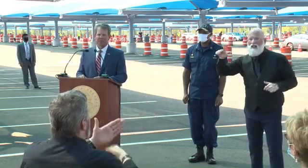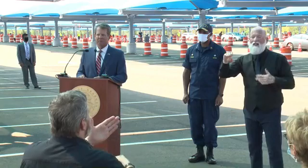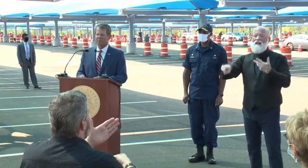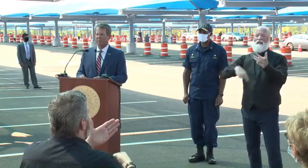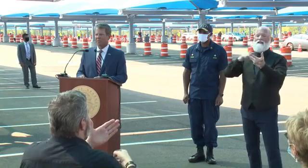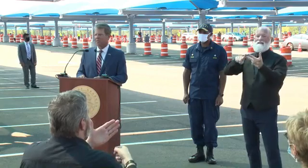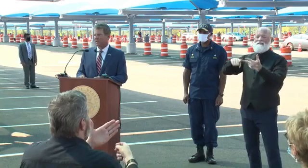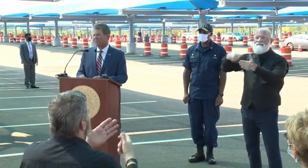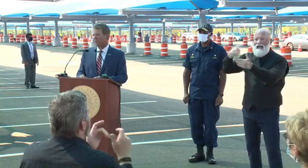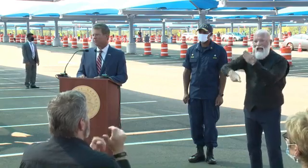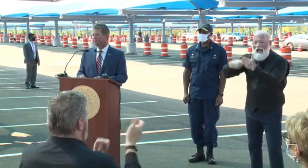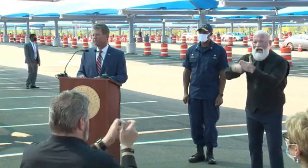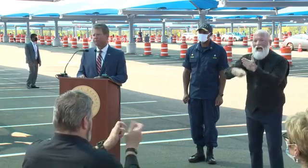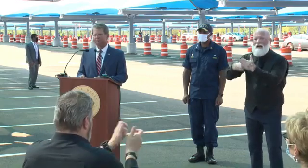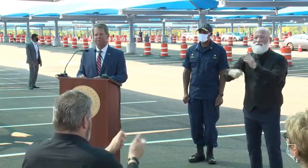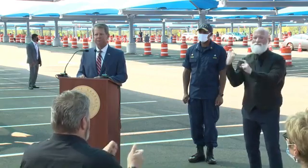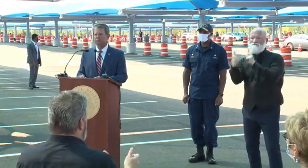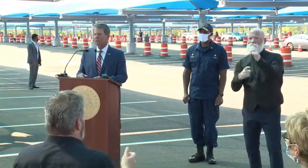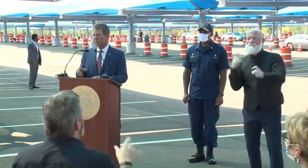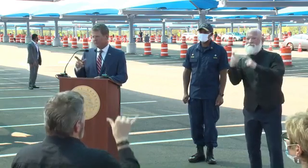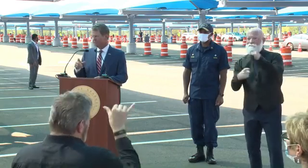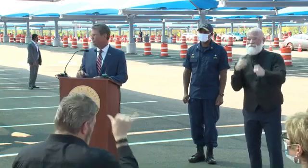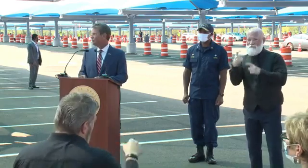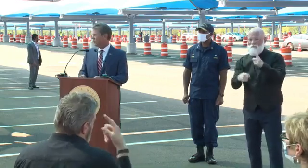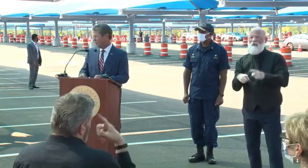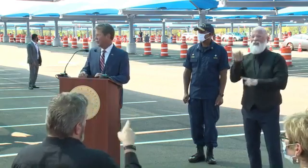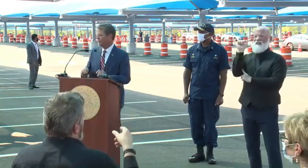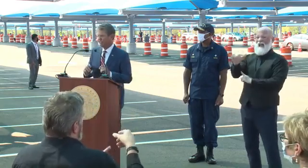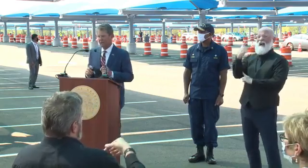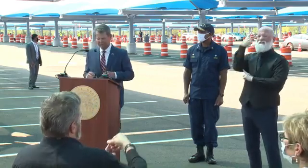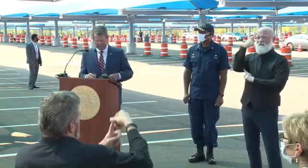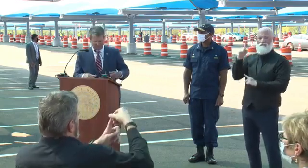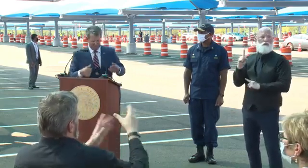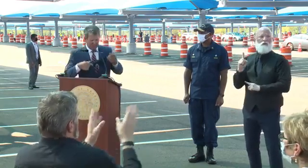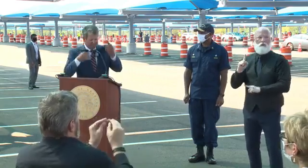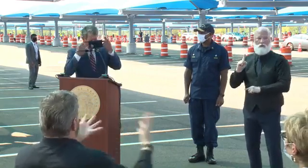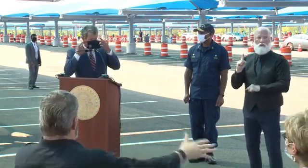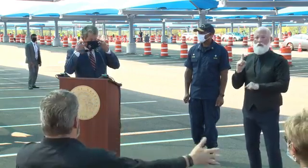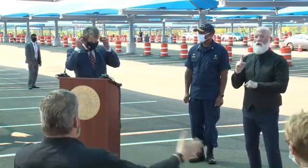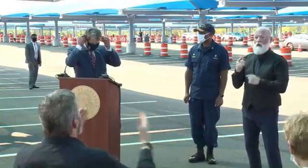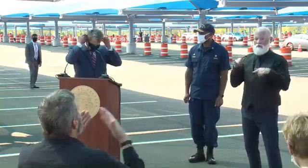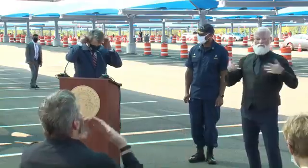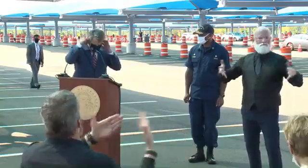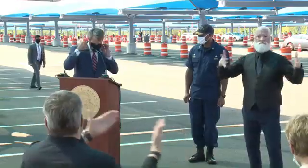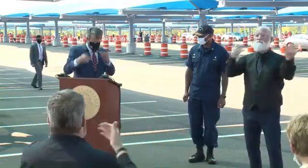is the reason for the special session. Okay. All right, we're good? All right, thanks everybody.